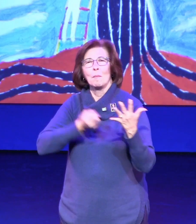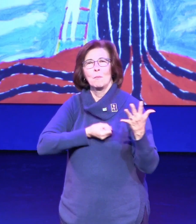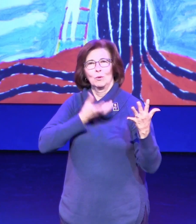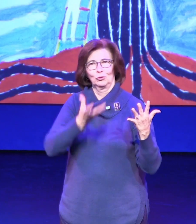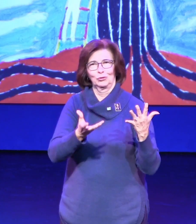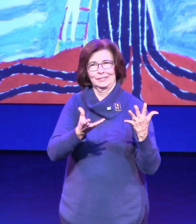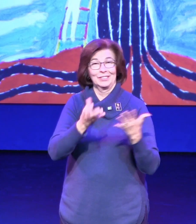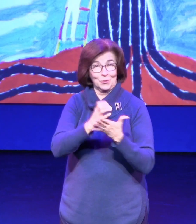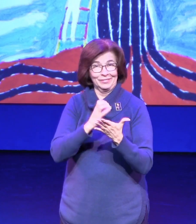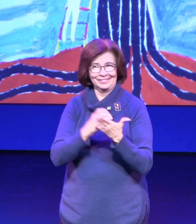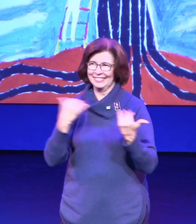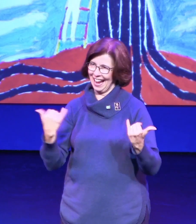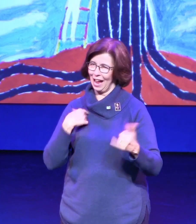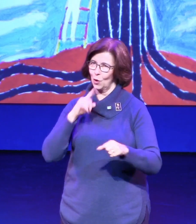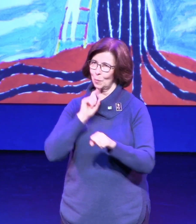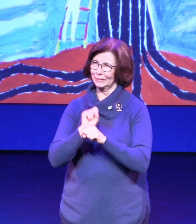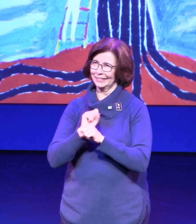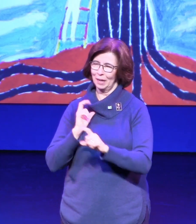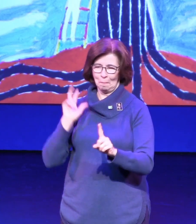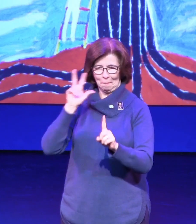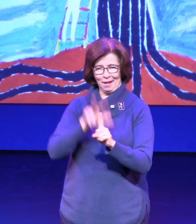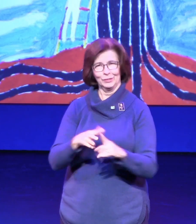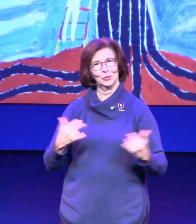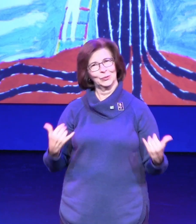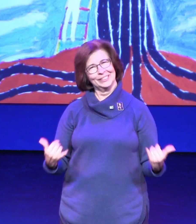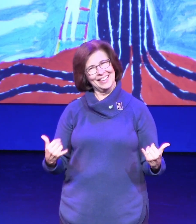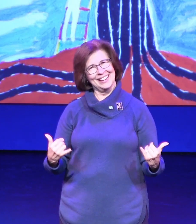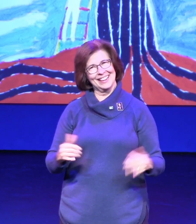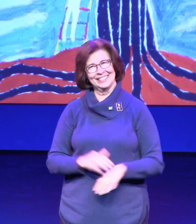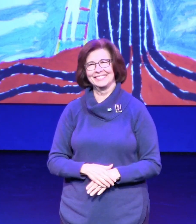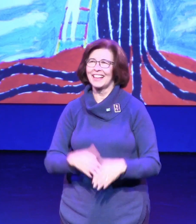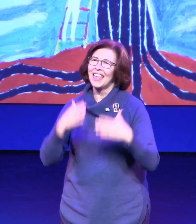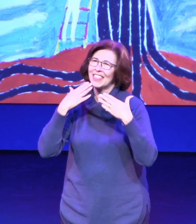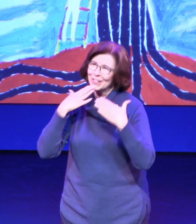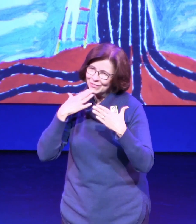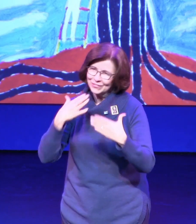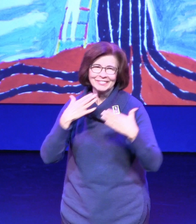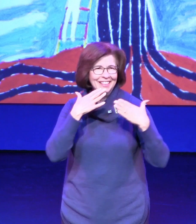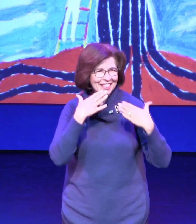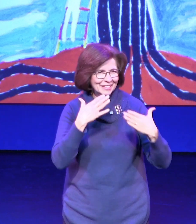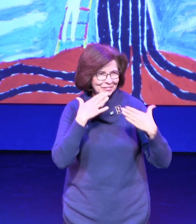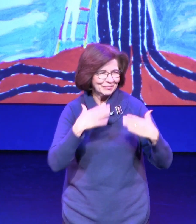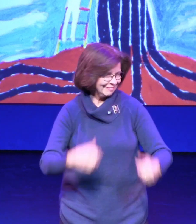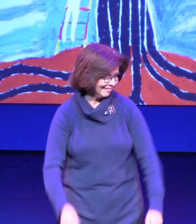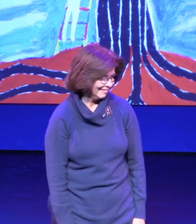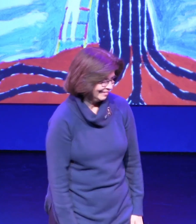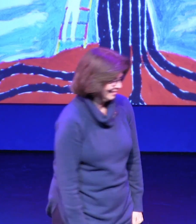I was a student in many of his poetry courses, and here I am, putting those lessons into practice.